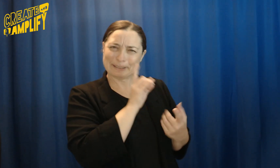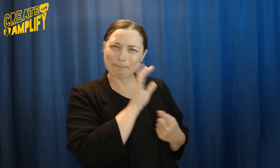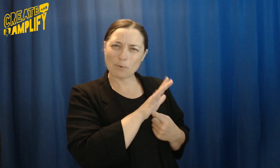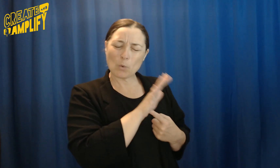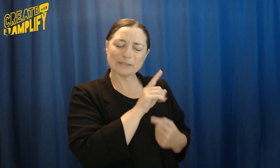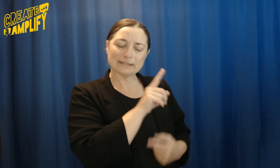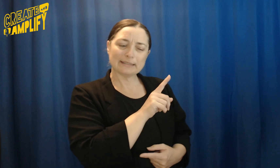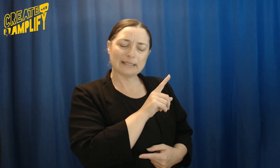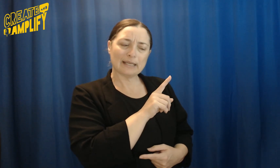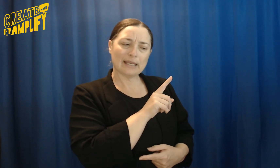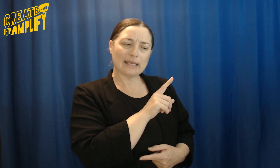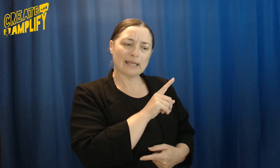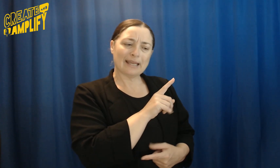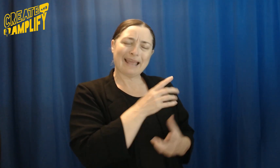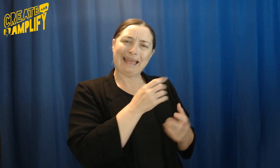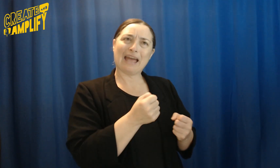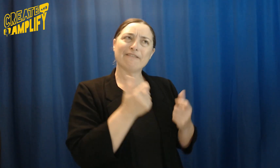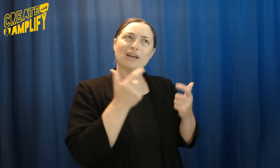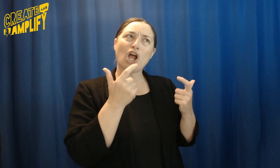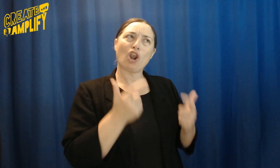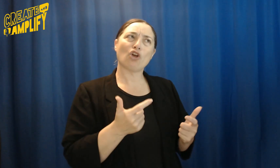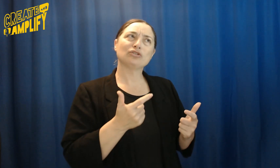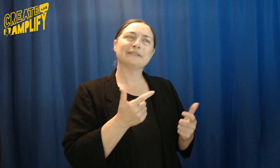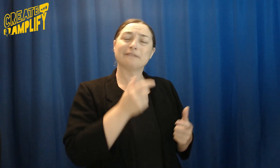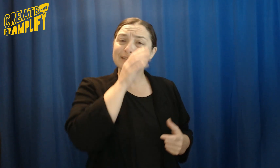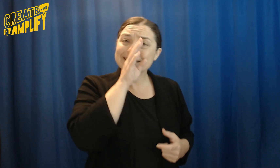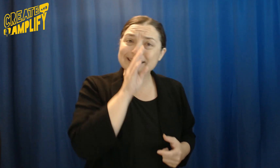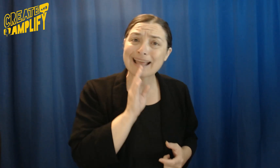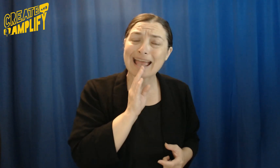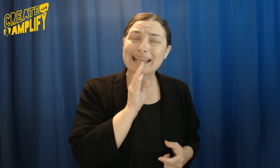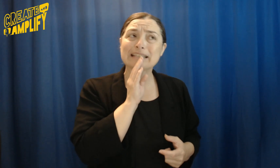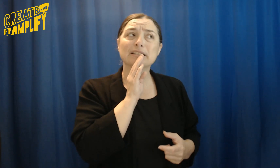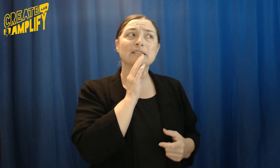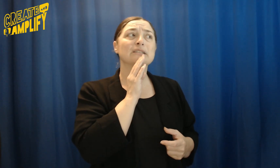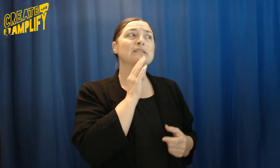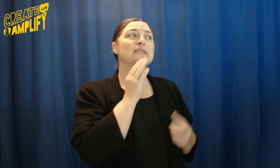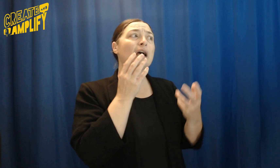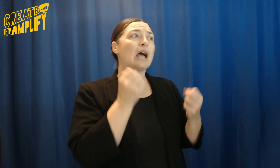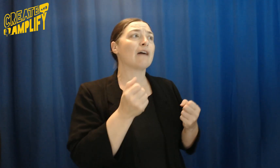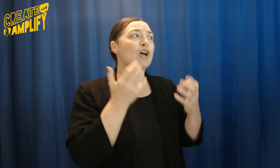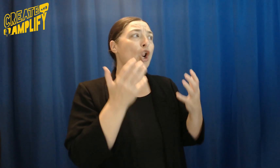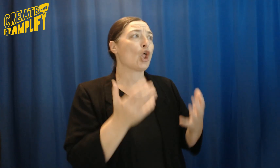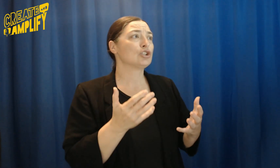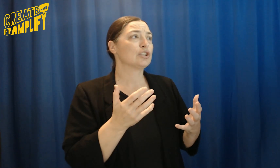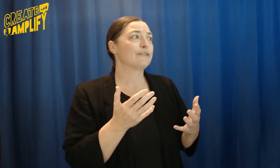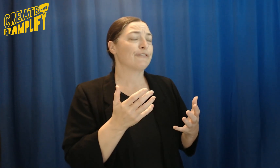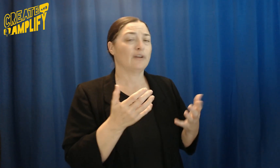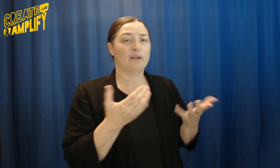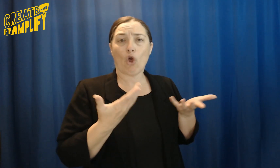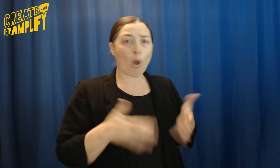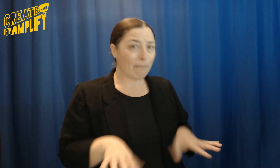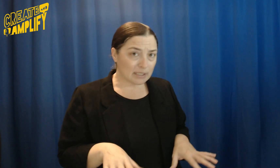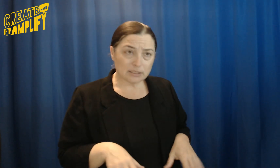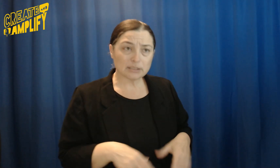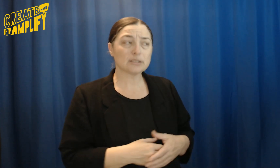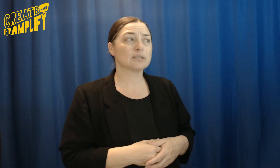there is a lot of bleak sadness and hopelessness and horror that is happening on a daily basis that